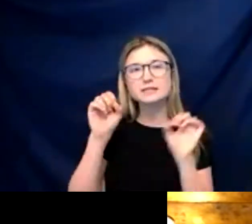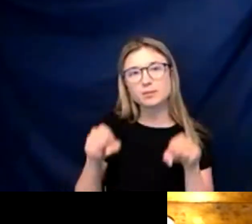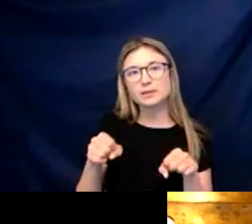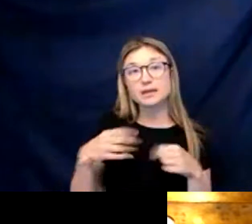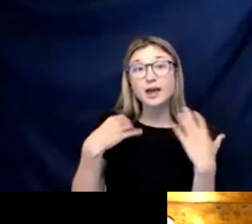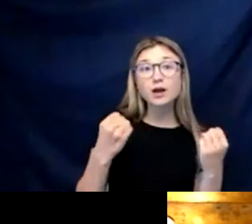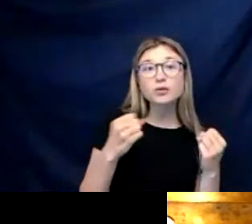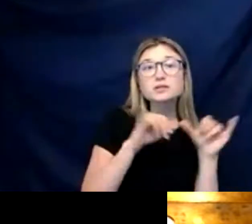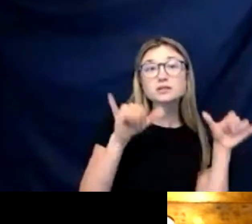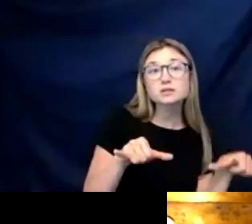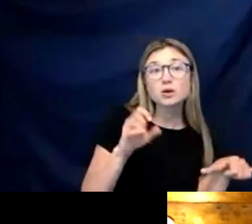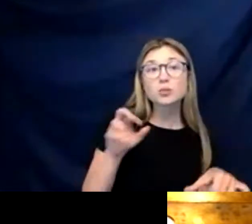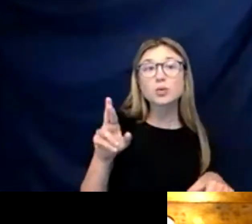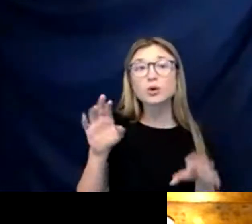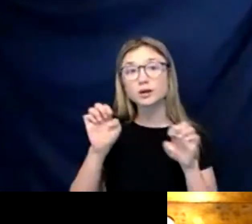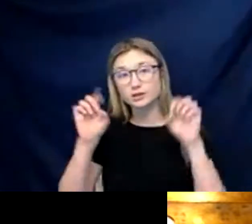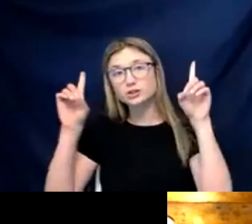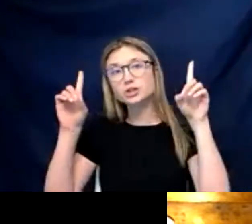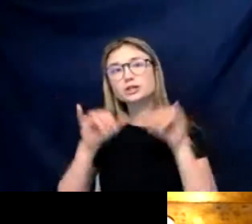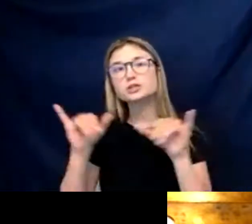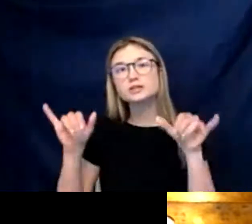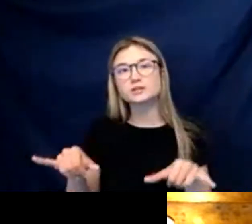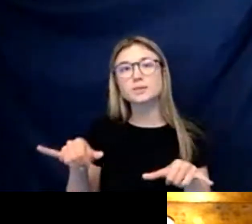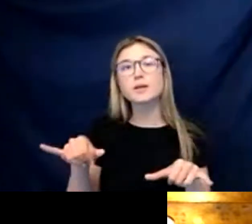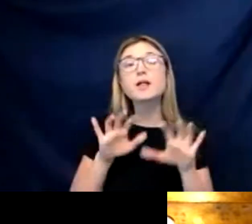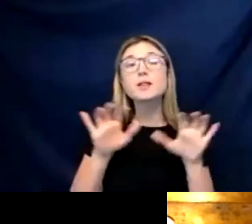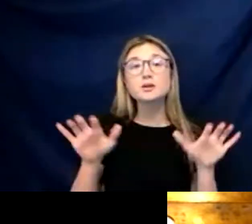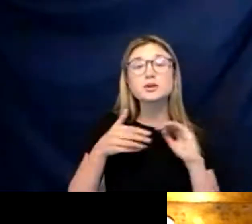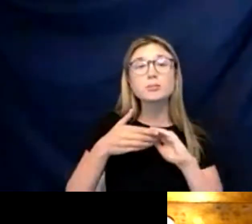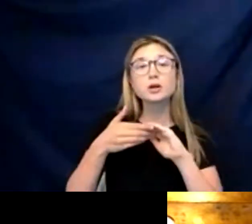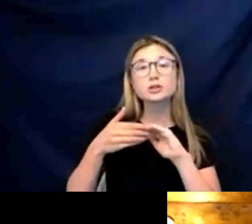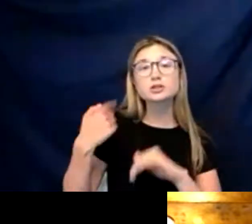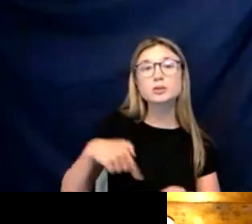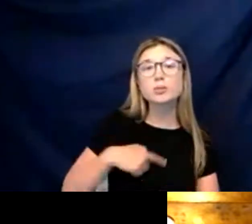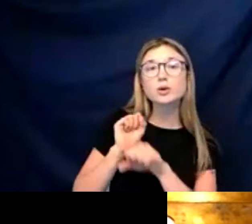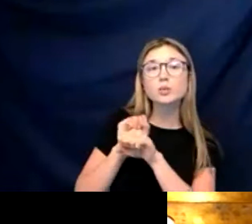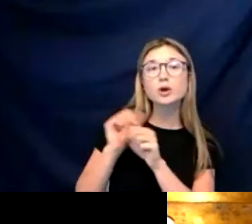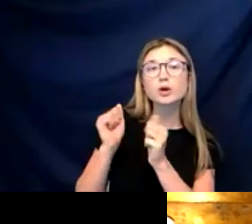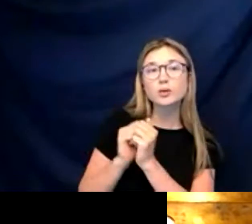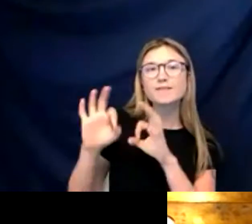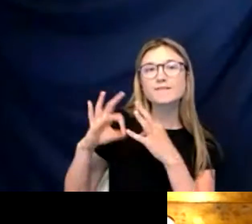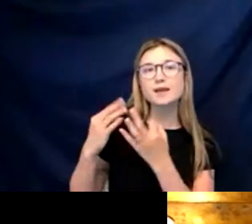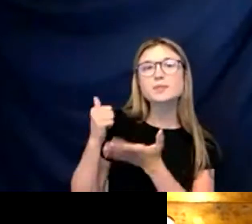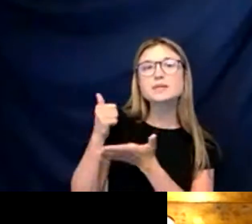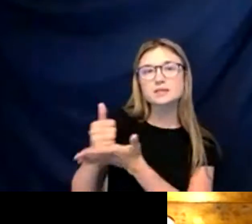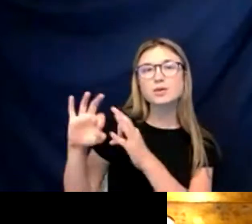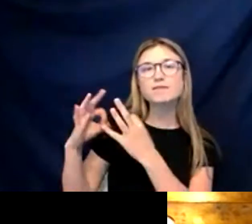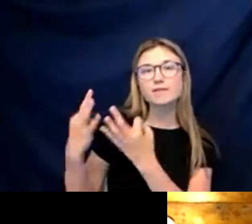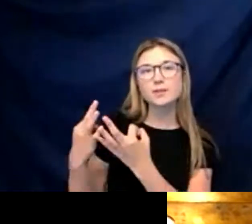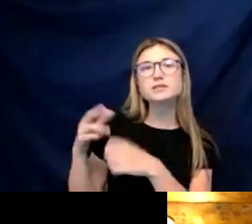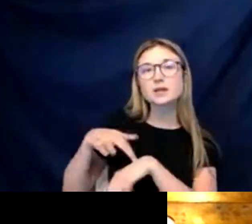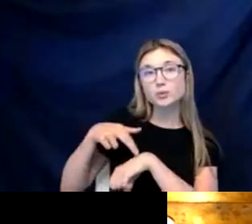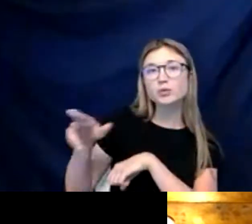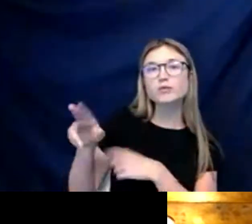system navigation. And they do this in partnership. We work very closely with Families Helping Families and make referrals to